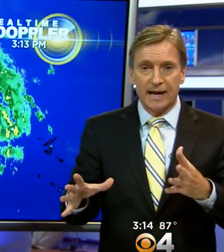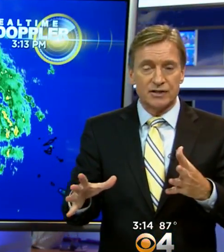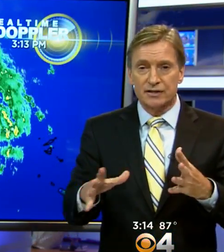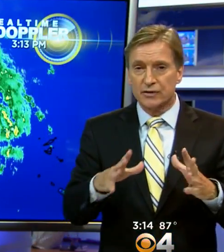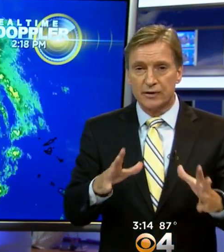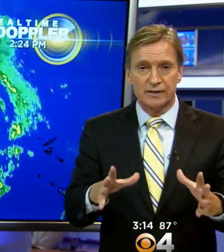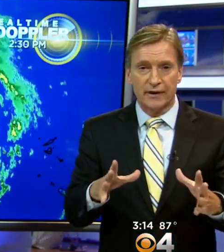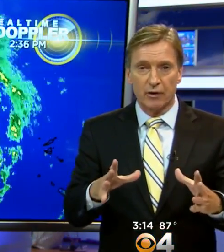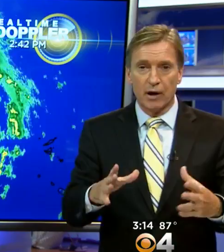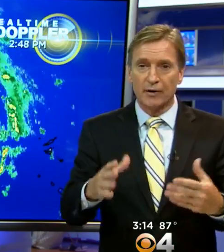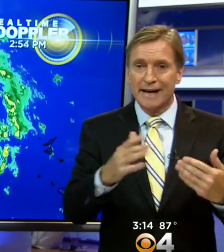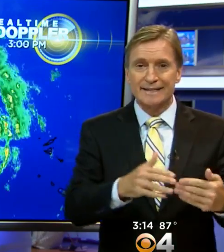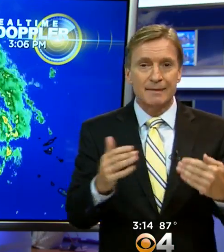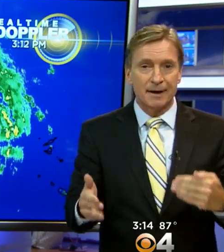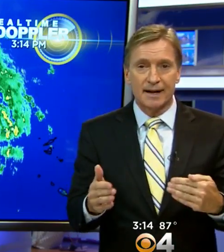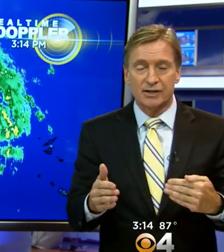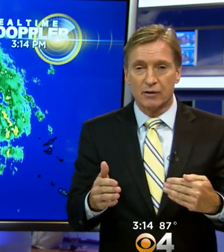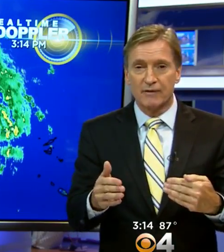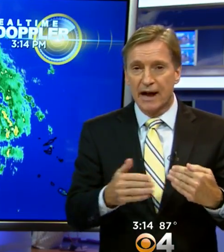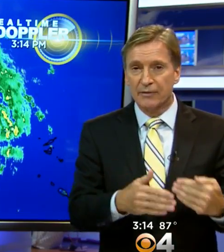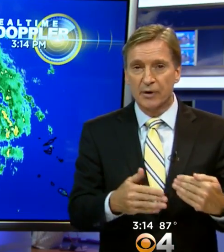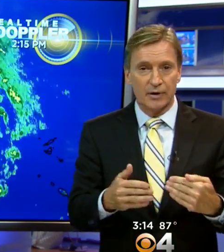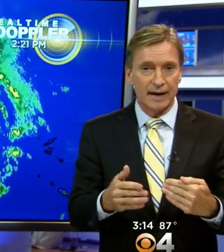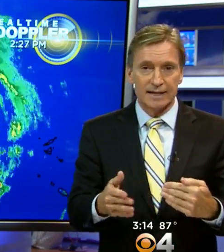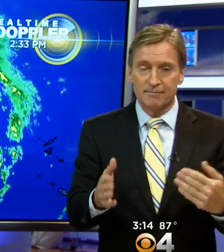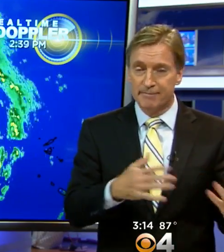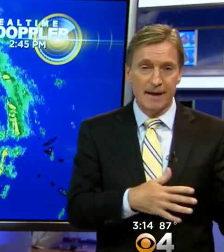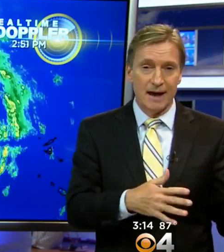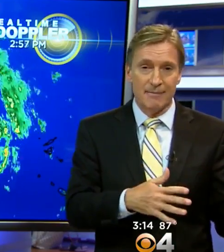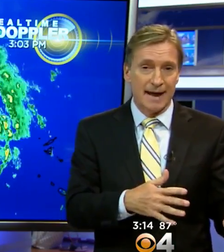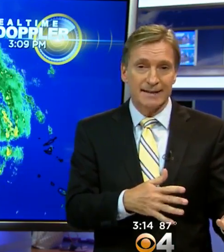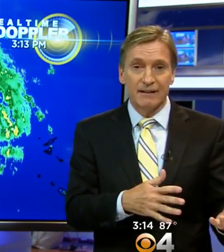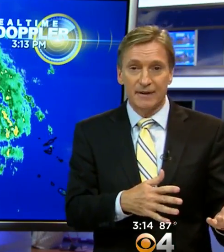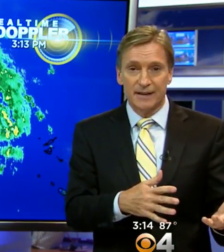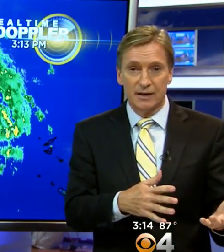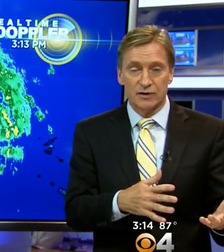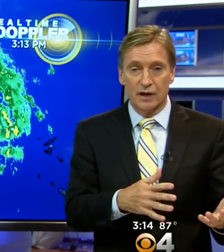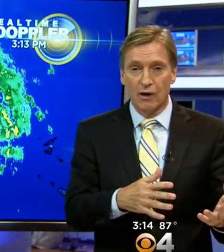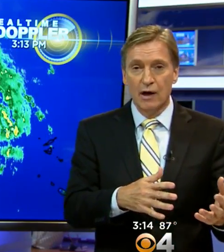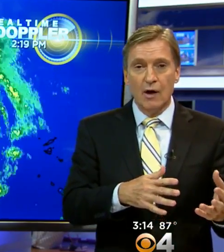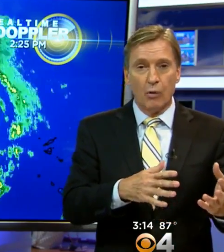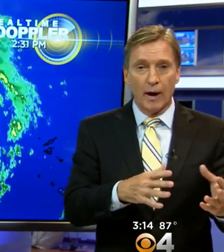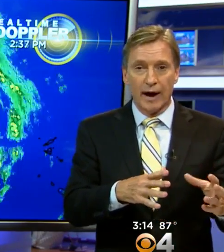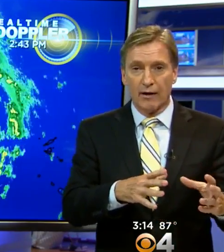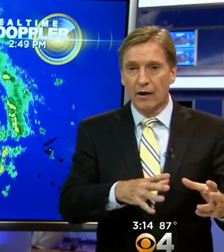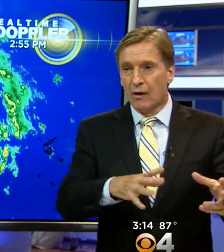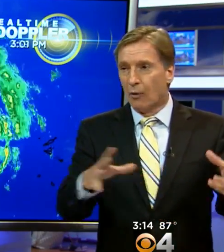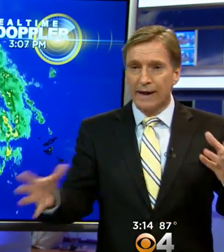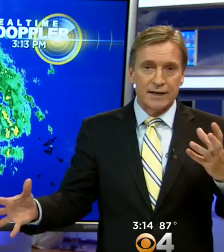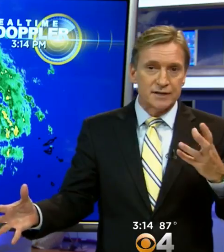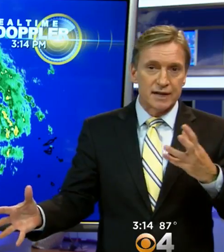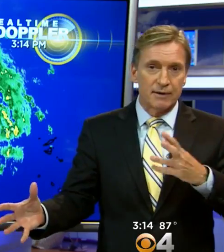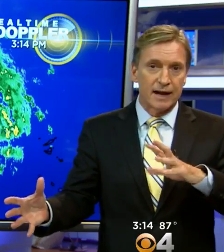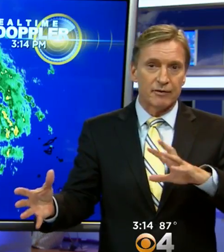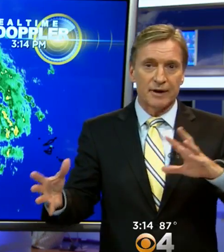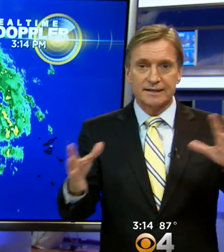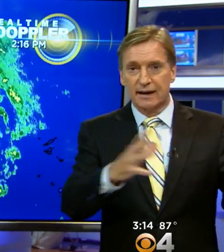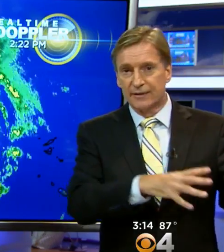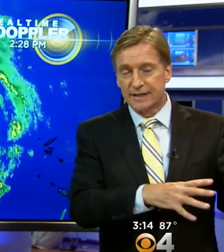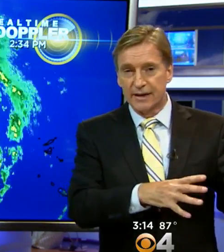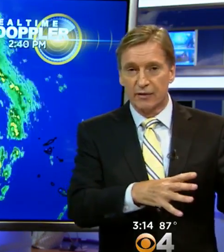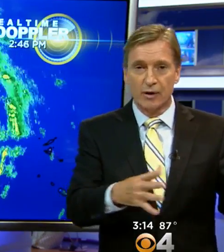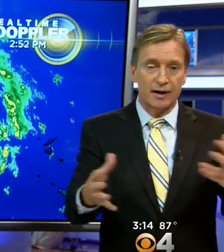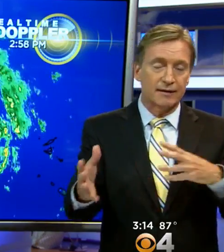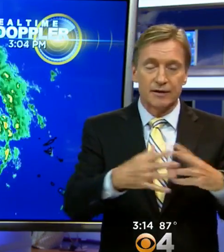the government agencies are doing this very well. They're not stepping on each other. We've gone through hurricanes back 10, 15 years ago where one agency would have a